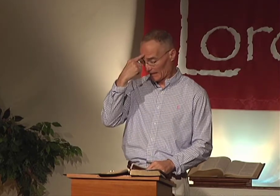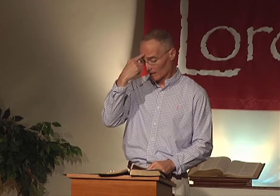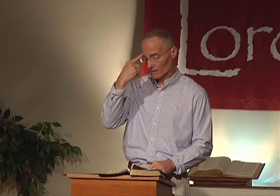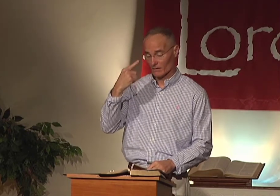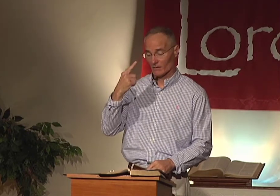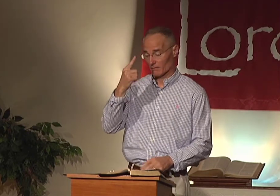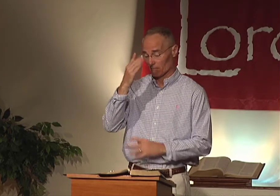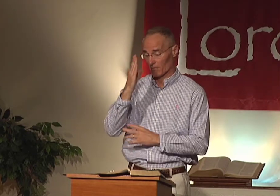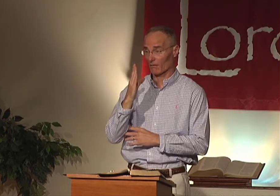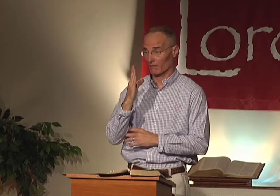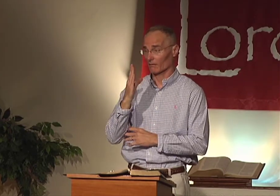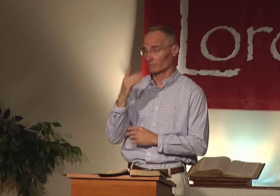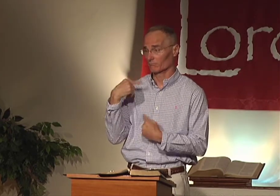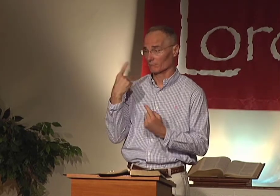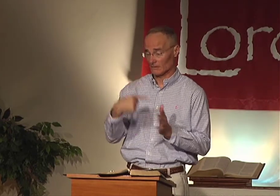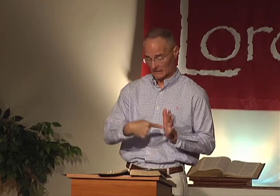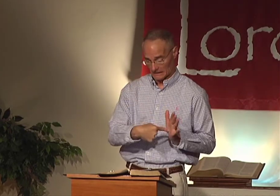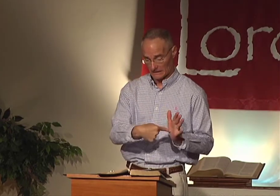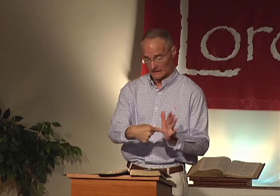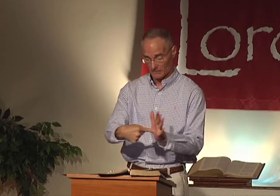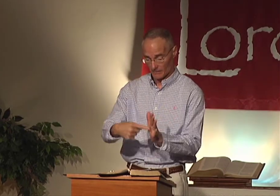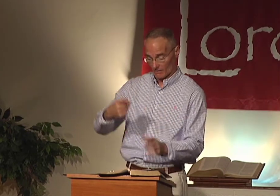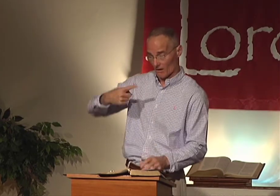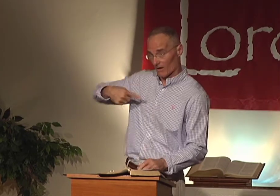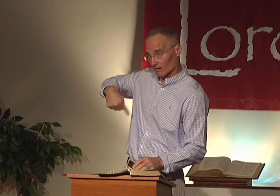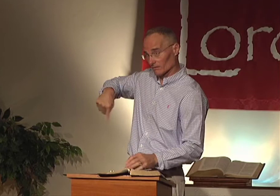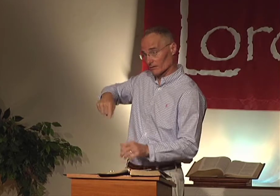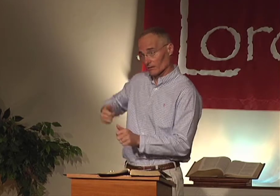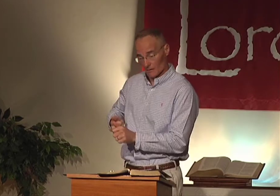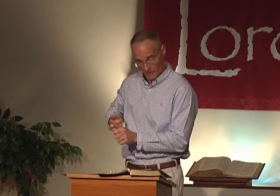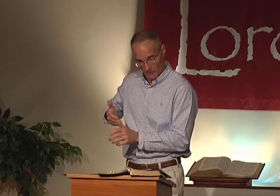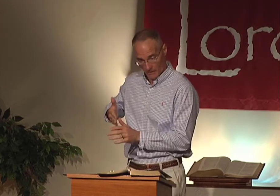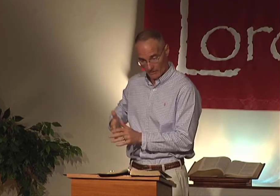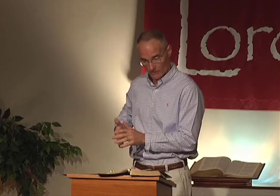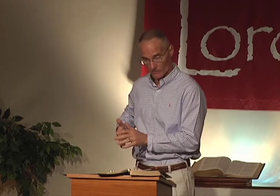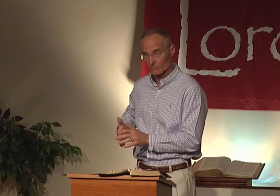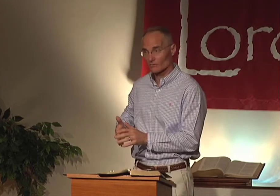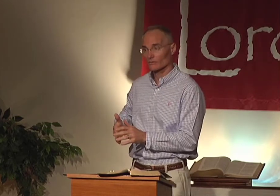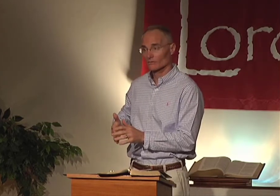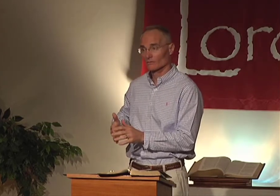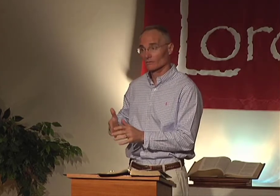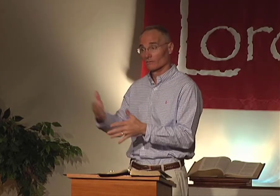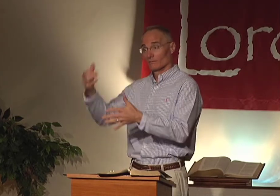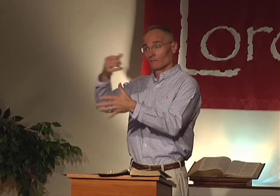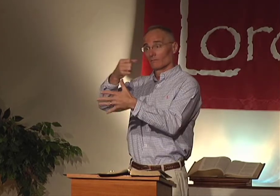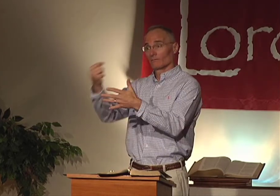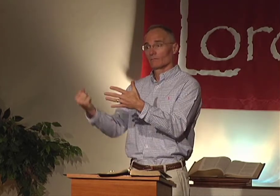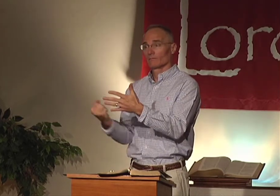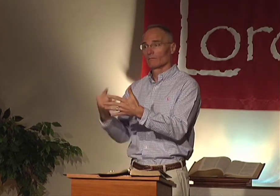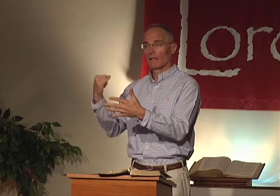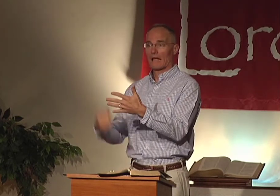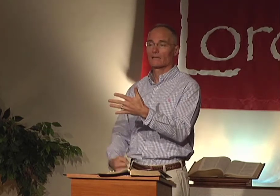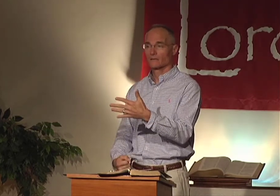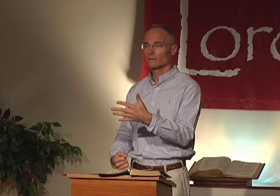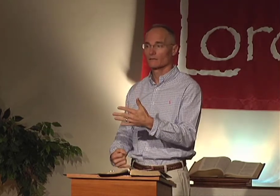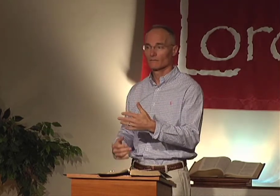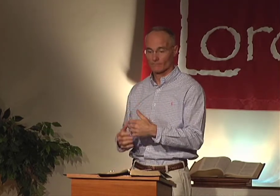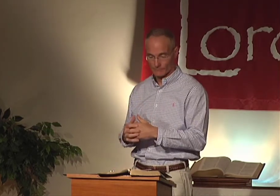Paul says here, I think that God has exhibited us apostles as last of